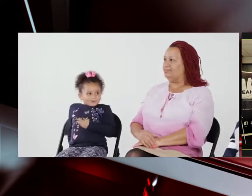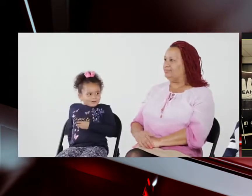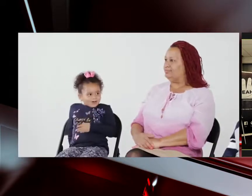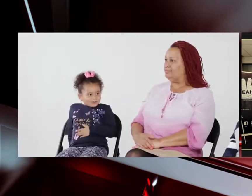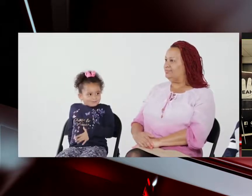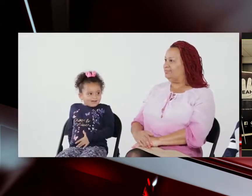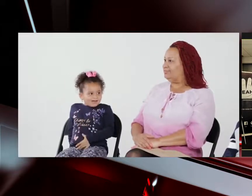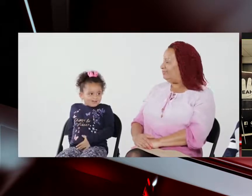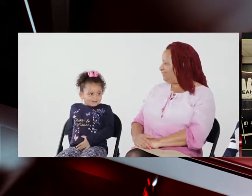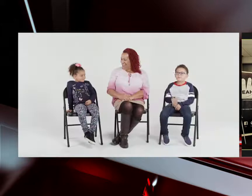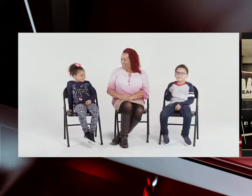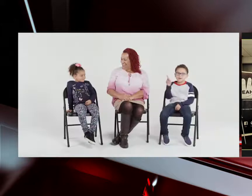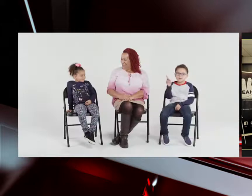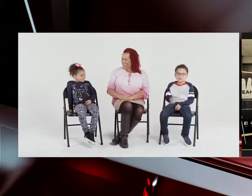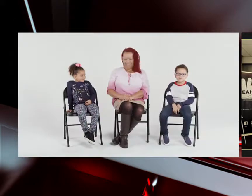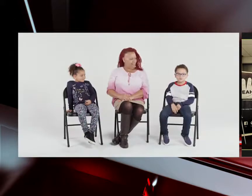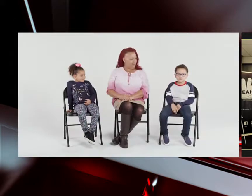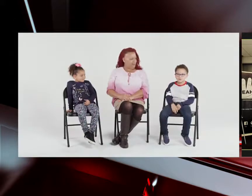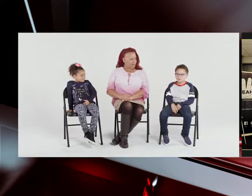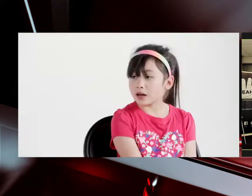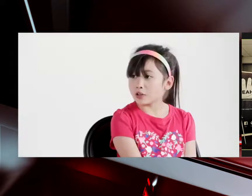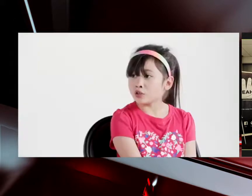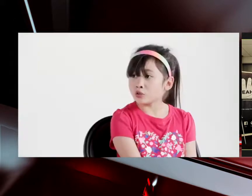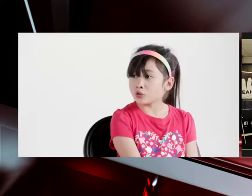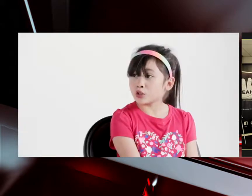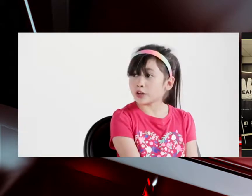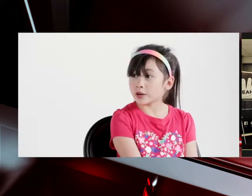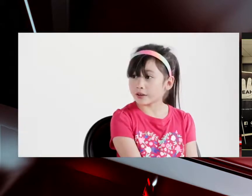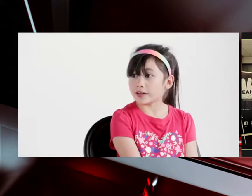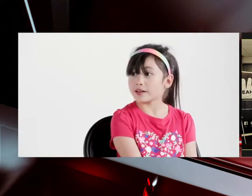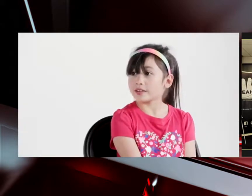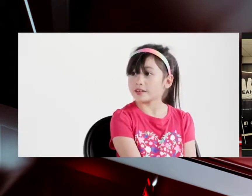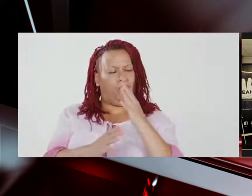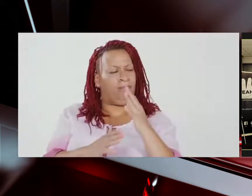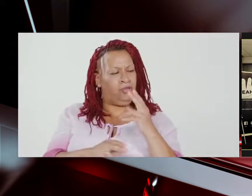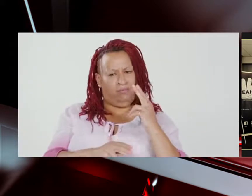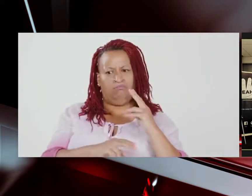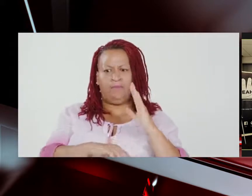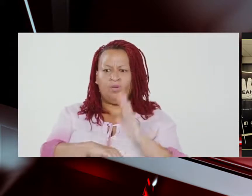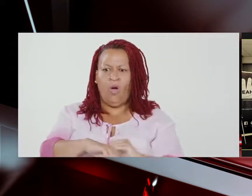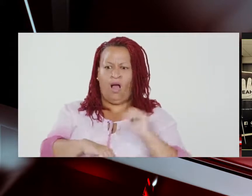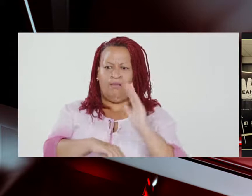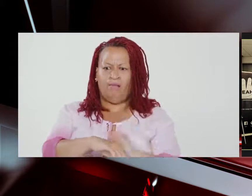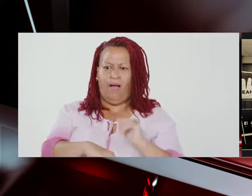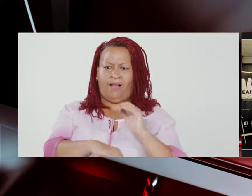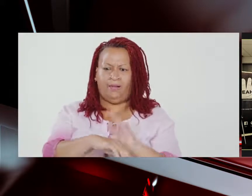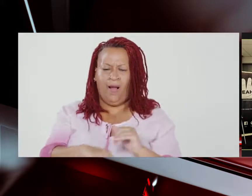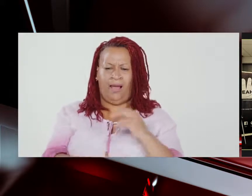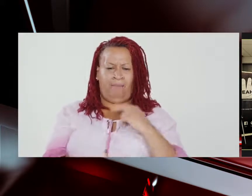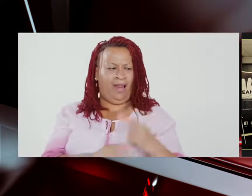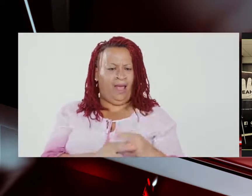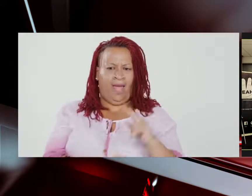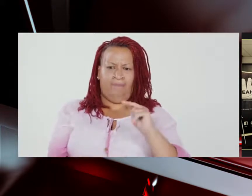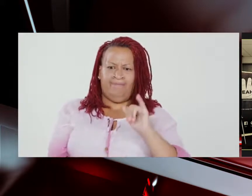an improvement from the first version that we developed with the deaf youth, but this time around we have added what we call a wearable